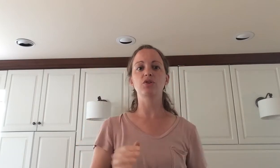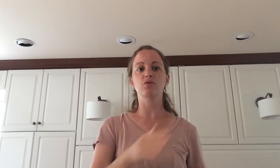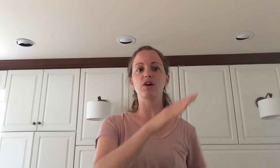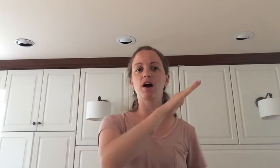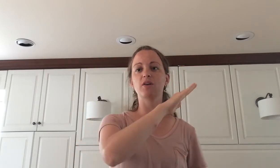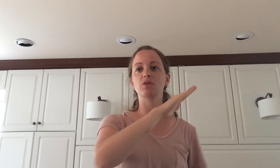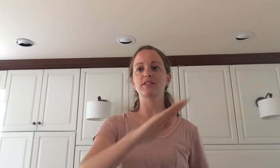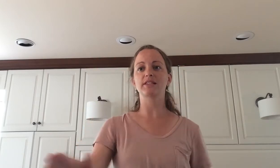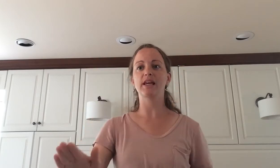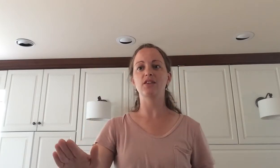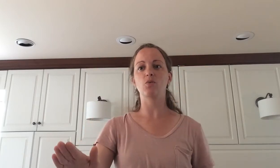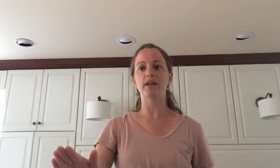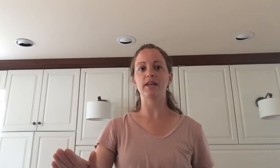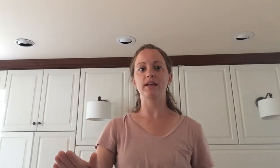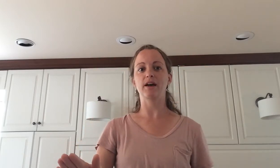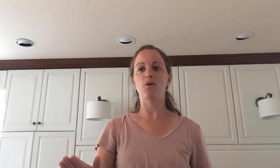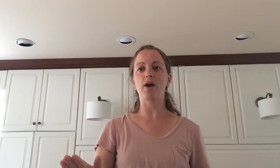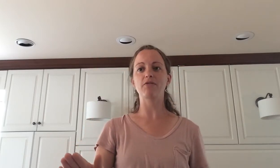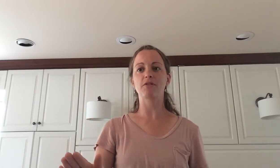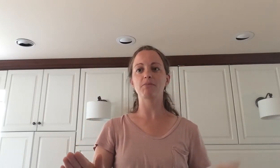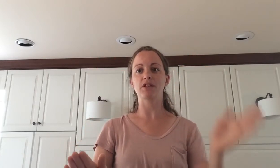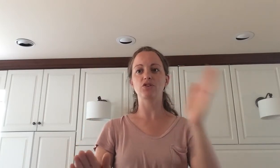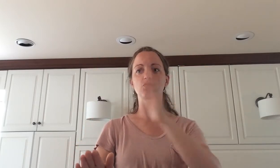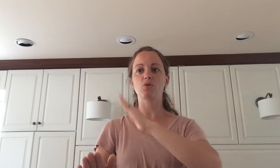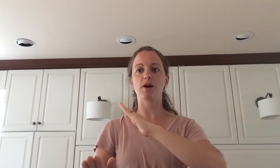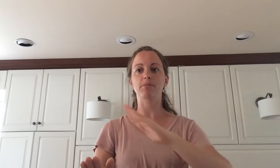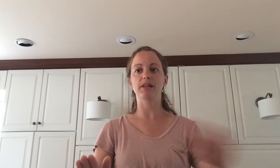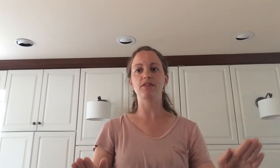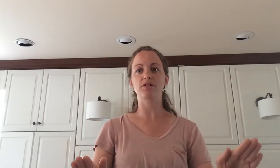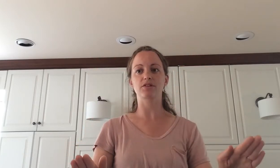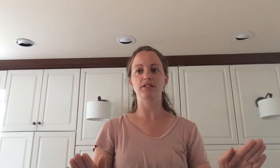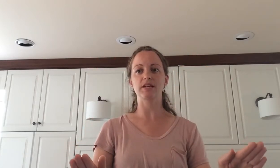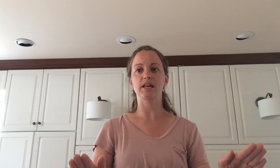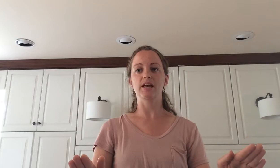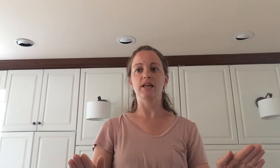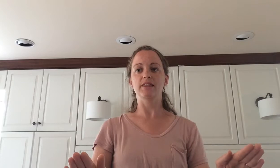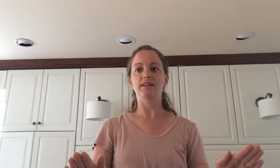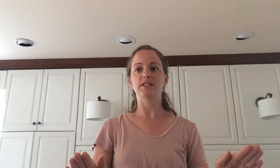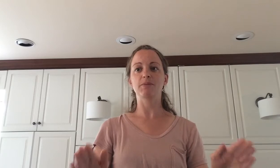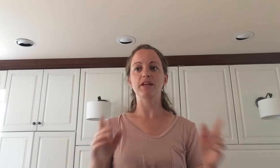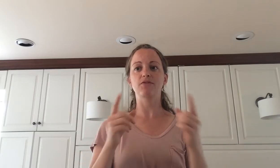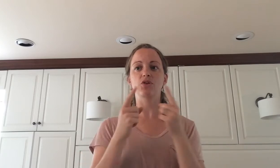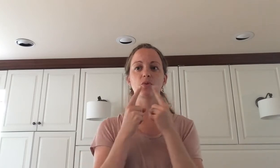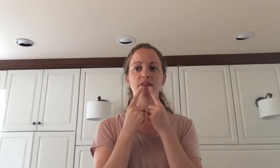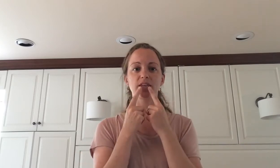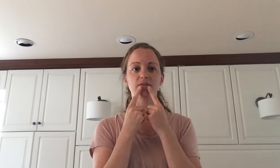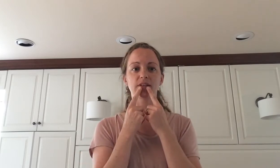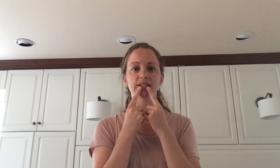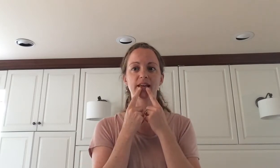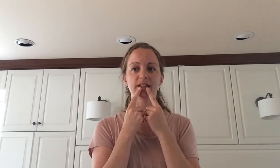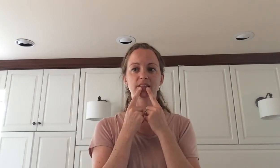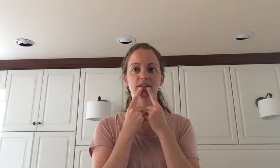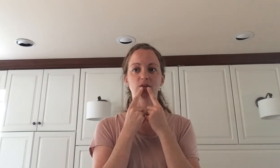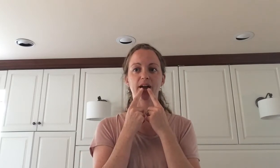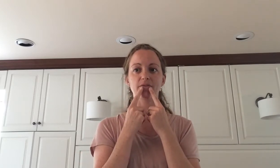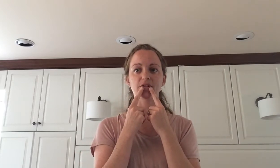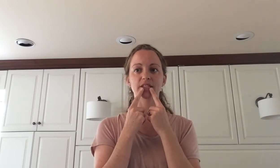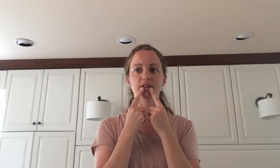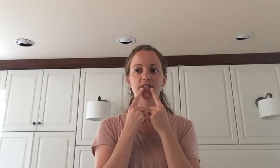you, God, would slay the wicked! Away from me, you who are bloodthirsty! They speak of you with evil intent. Your adversaries